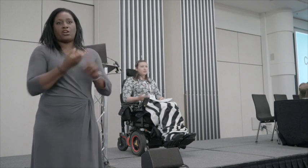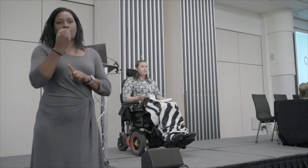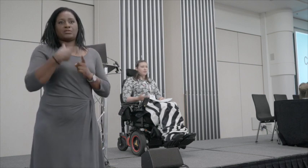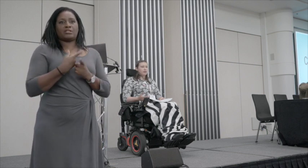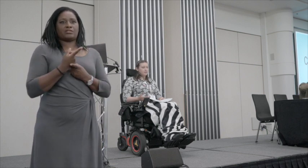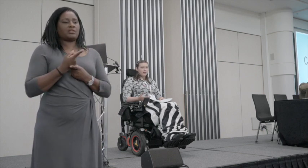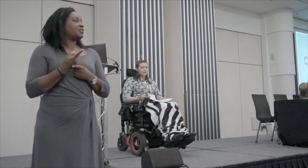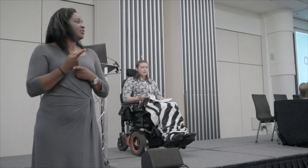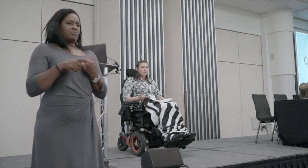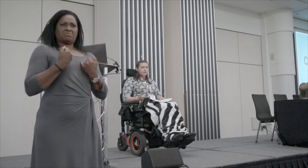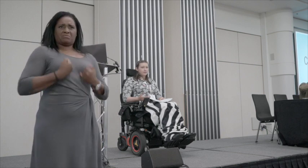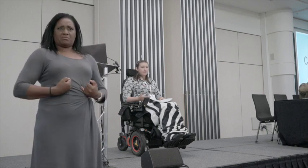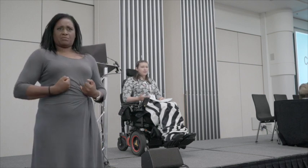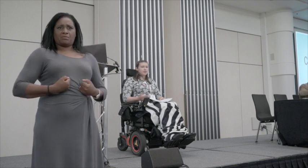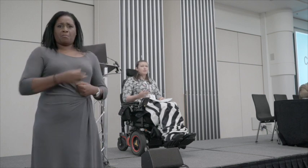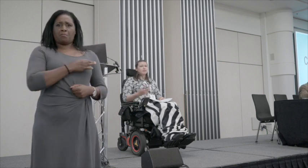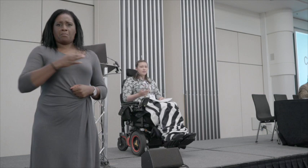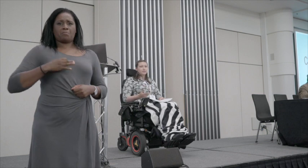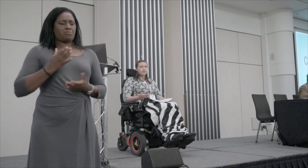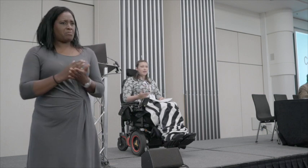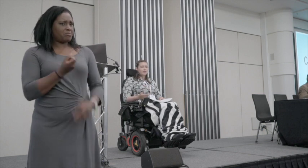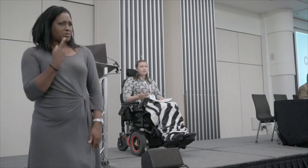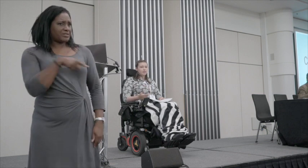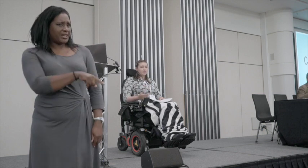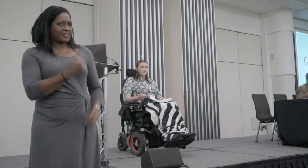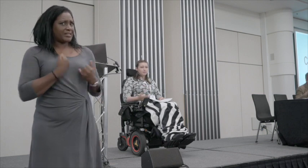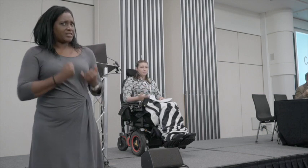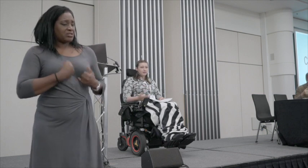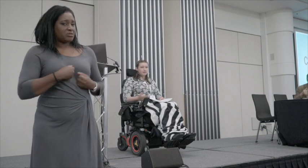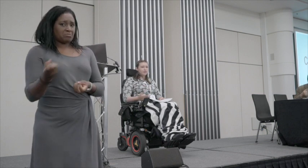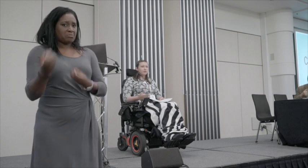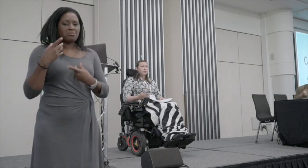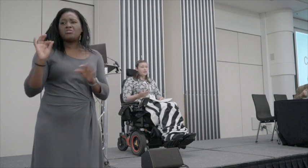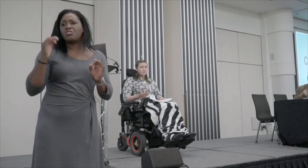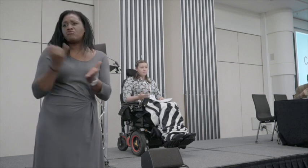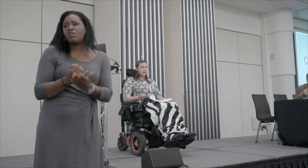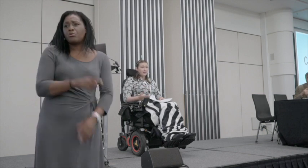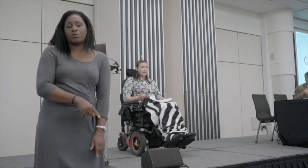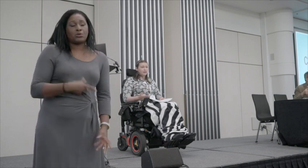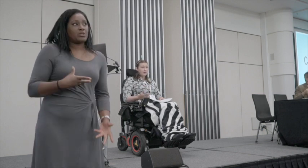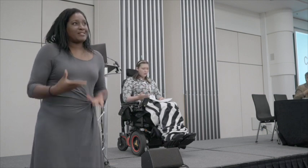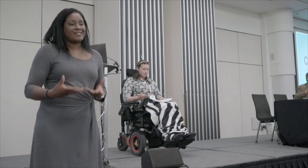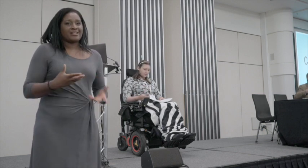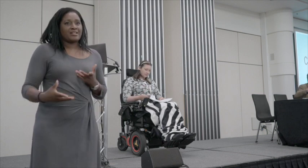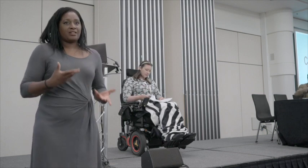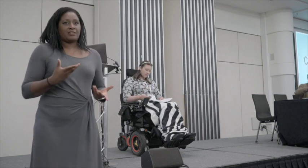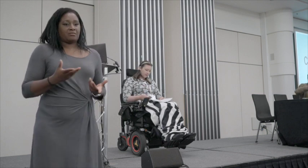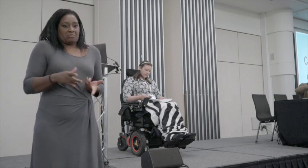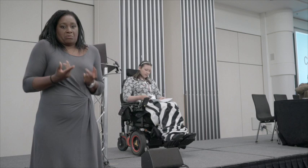medical profession don't understand the condition. So they were still saying that there was nothing wrong with me, which hampered my care a